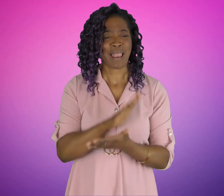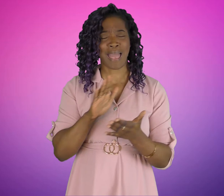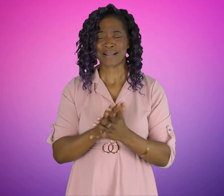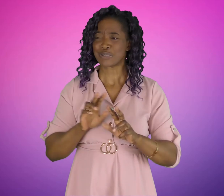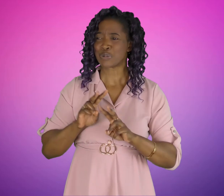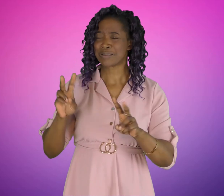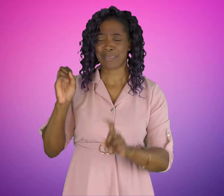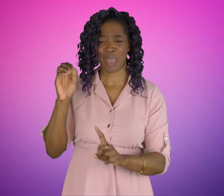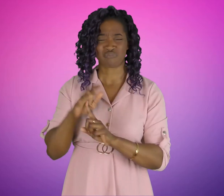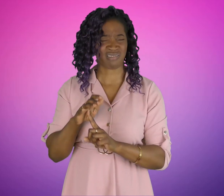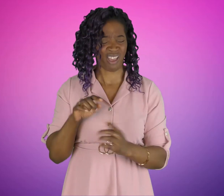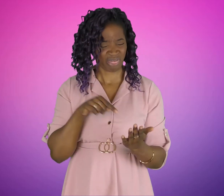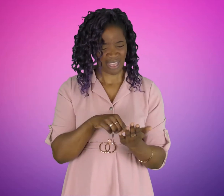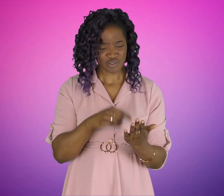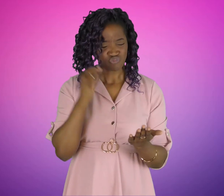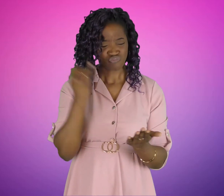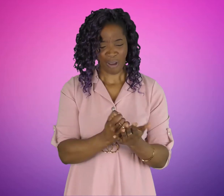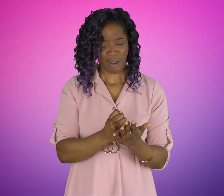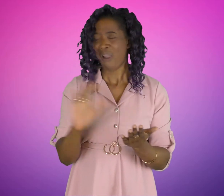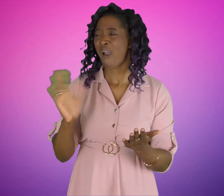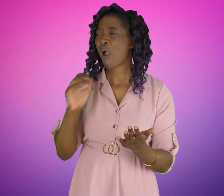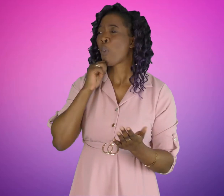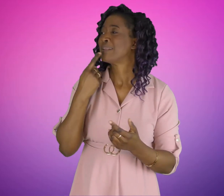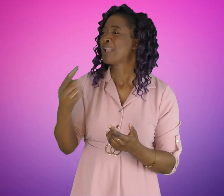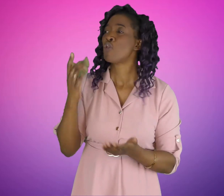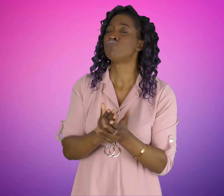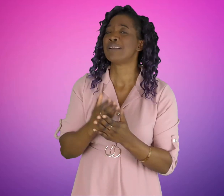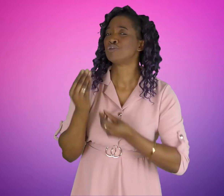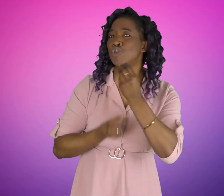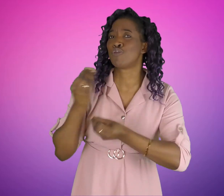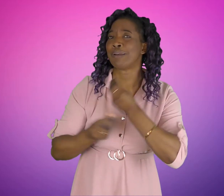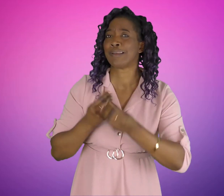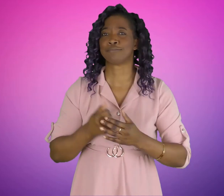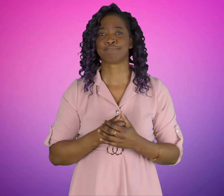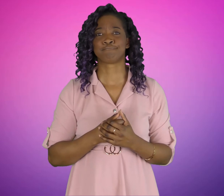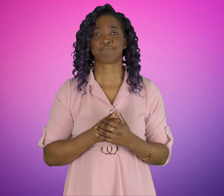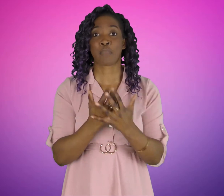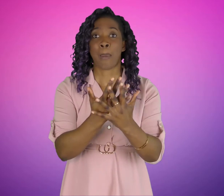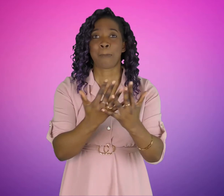his finery. Well, that's not what happened. Look, let me explain it, how it actually went.